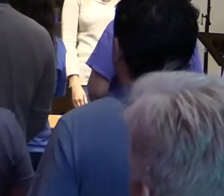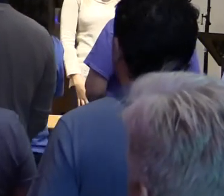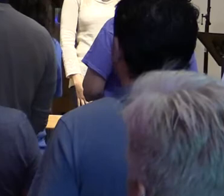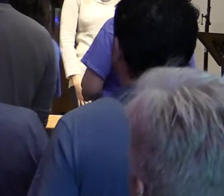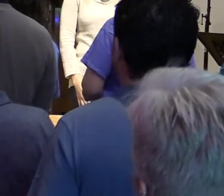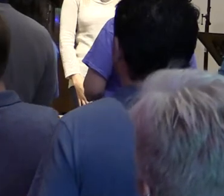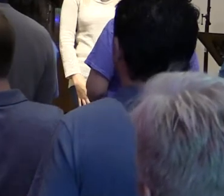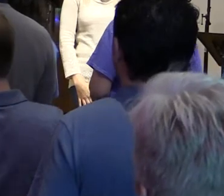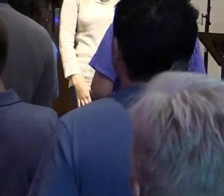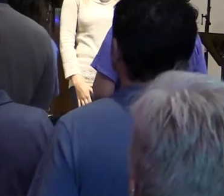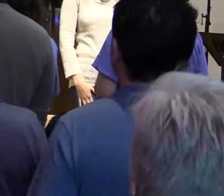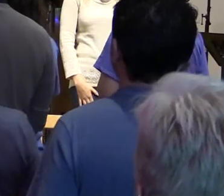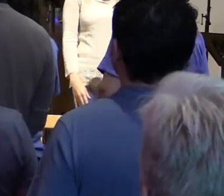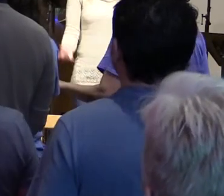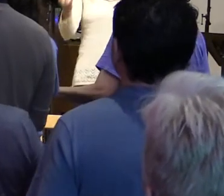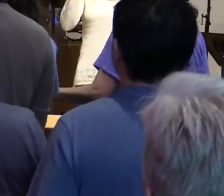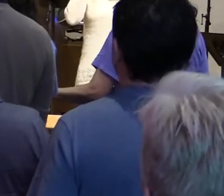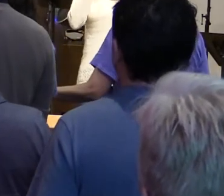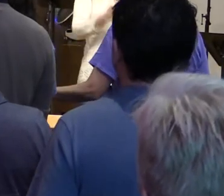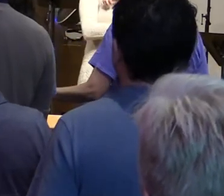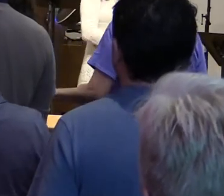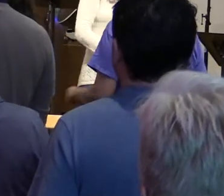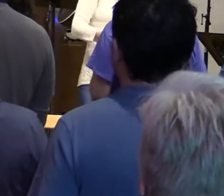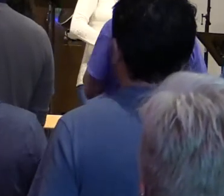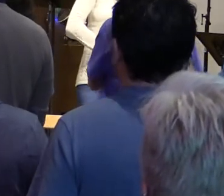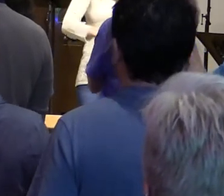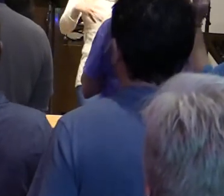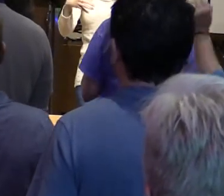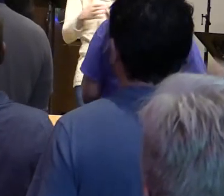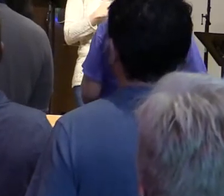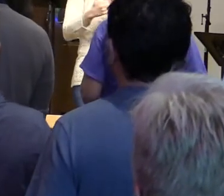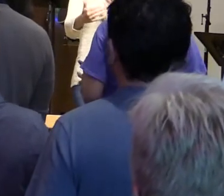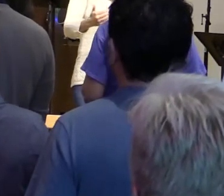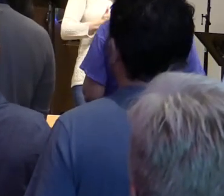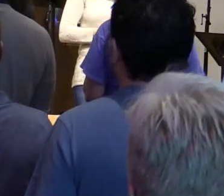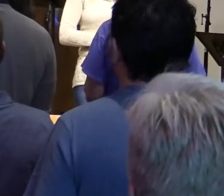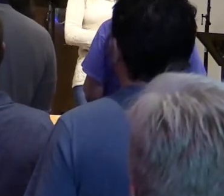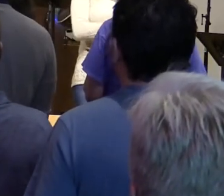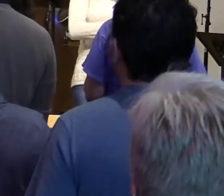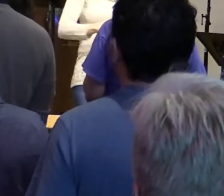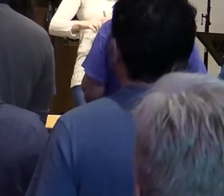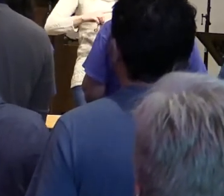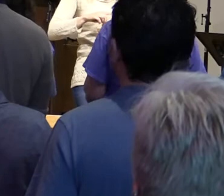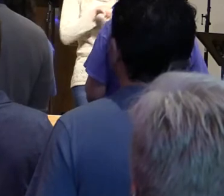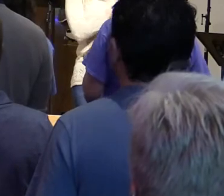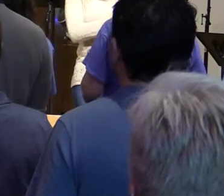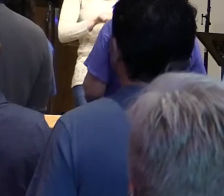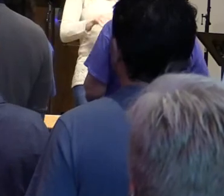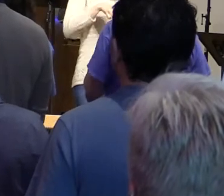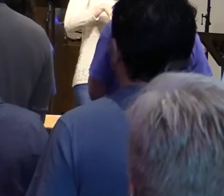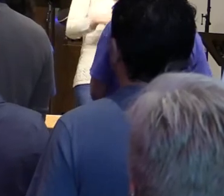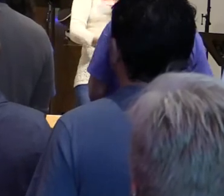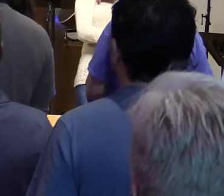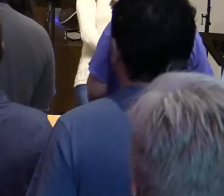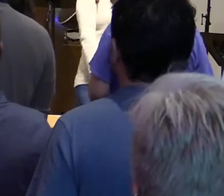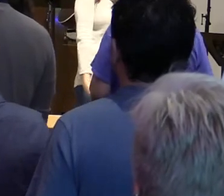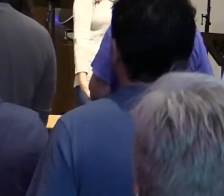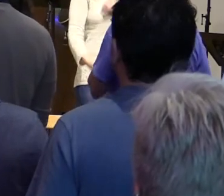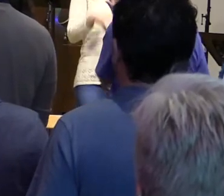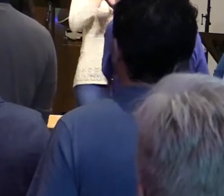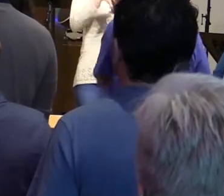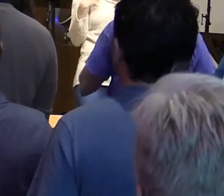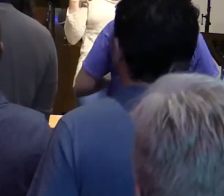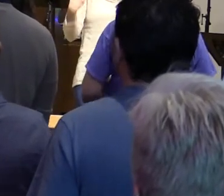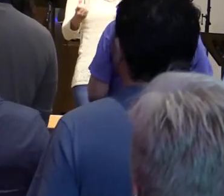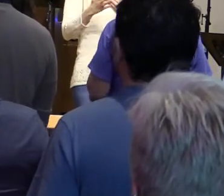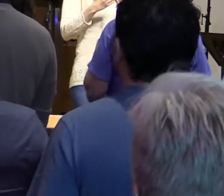If you're rich or poor, well, it don't matter. Weak or strong, you know love is what